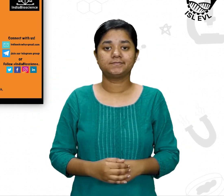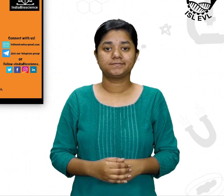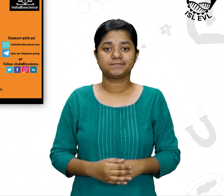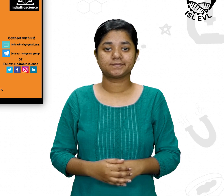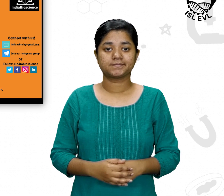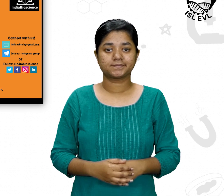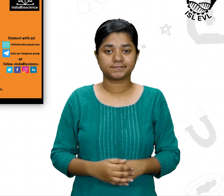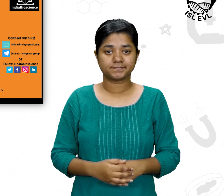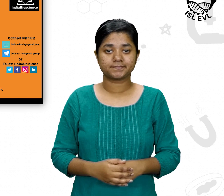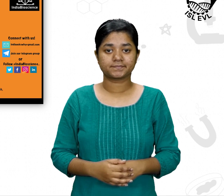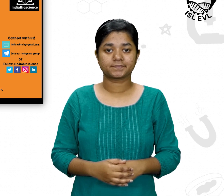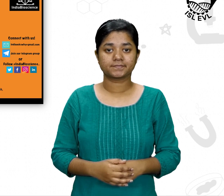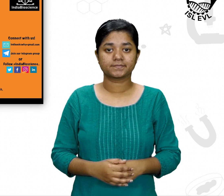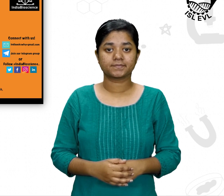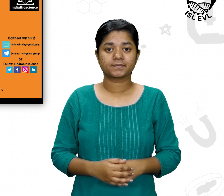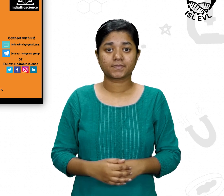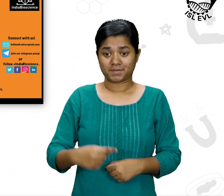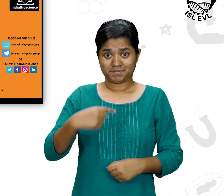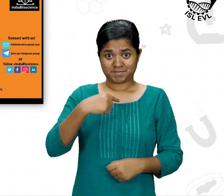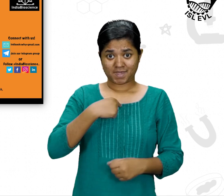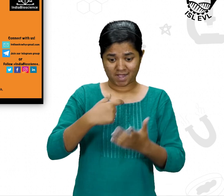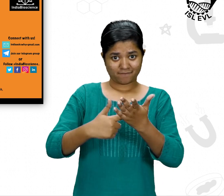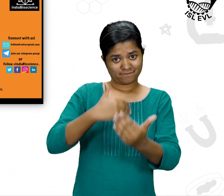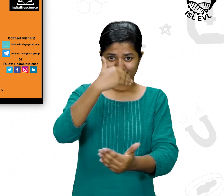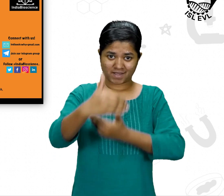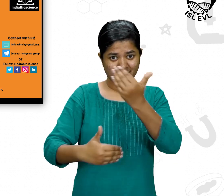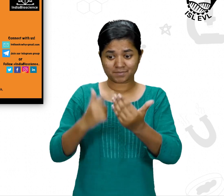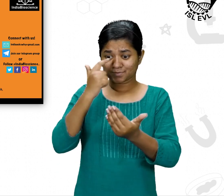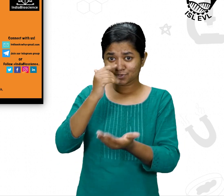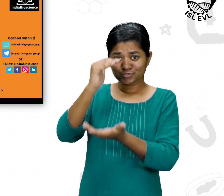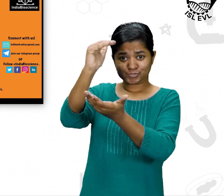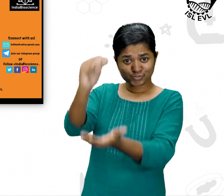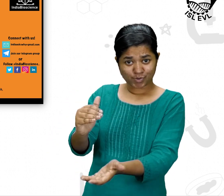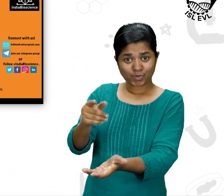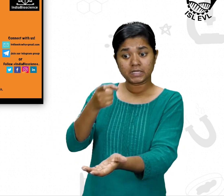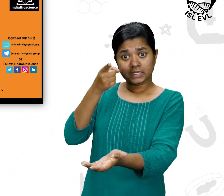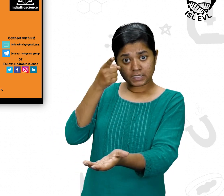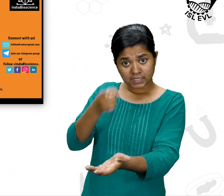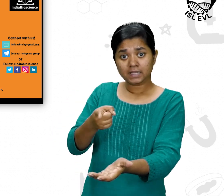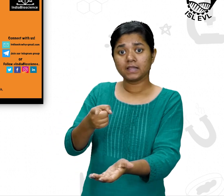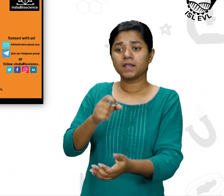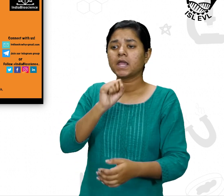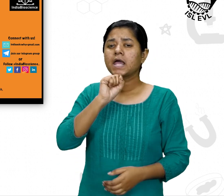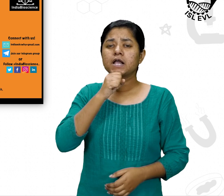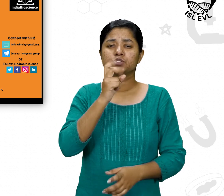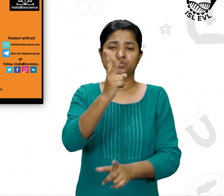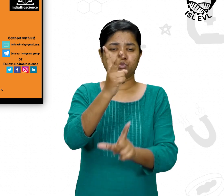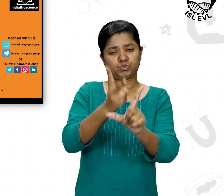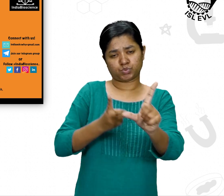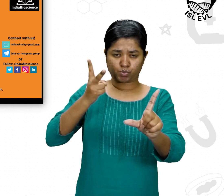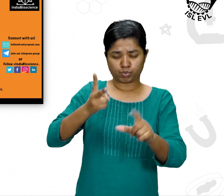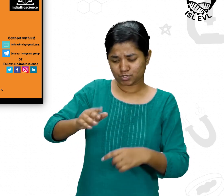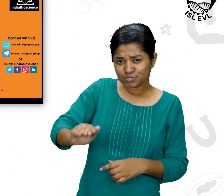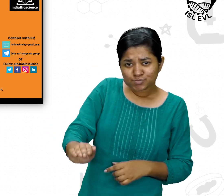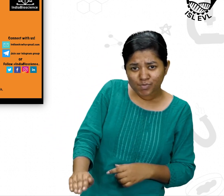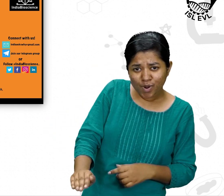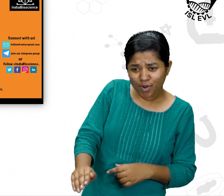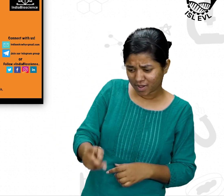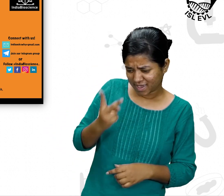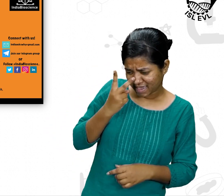I visited my 2-year-old niece yesterday. She's just so cute and tiny. Her hands, fingers, tiny